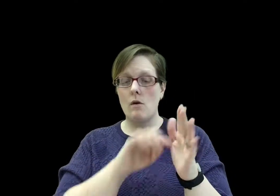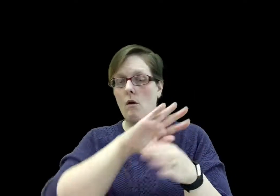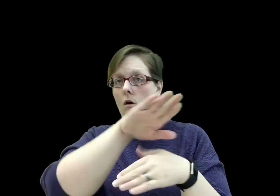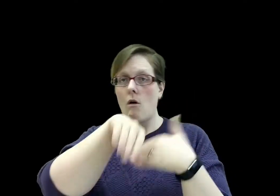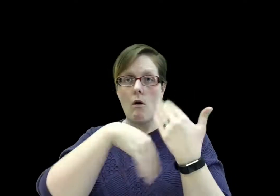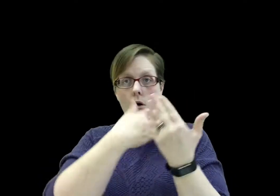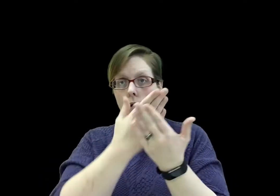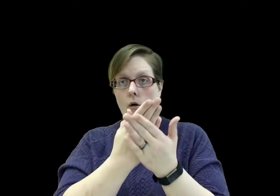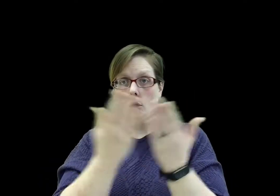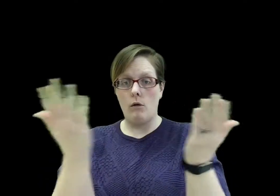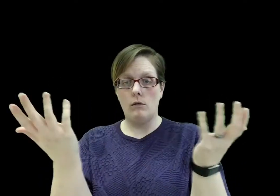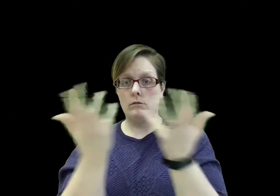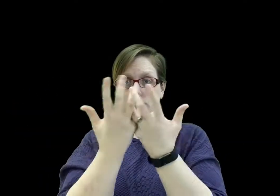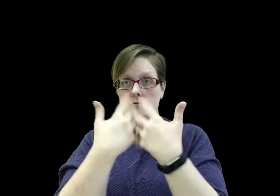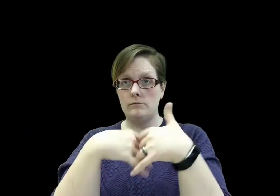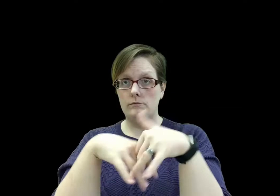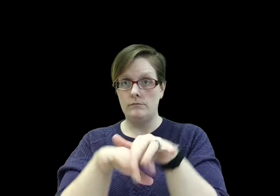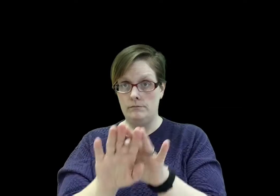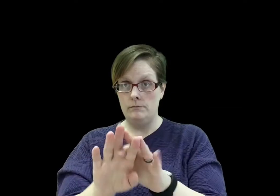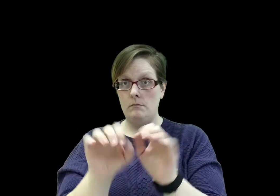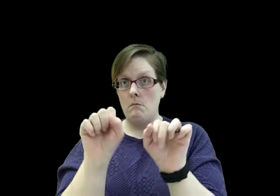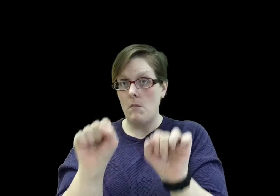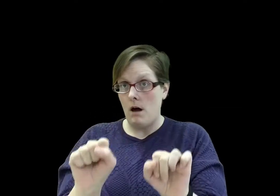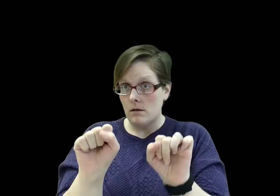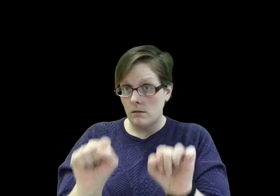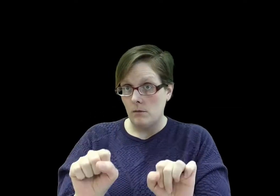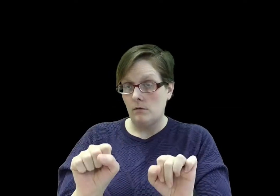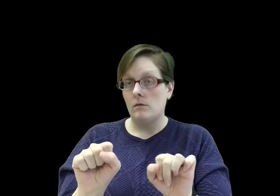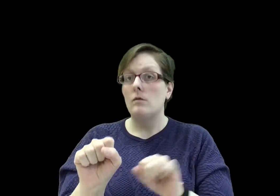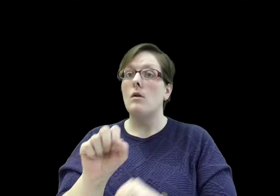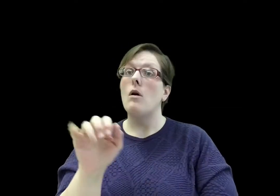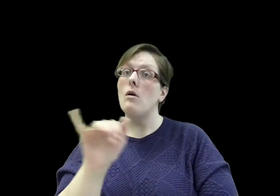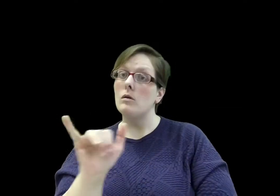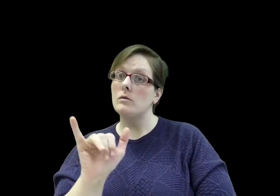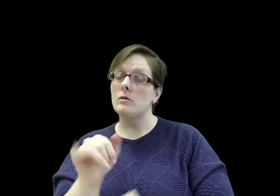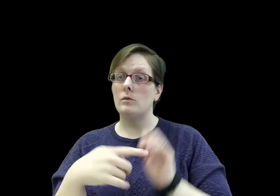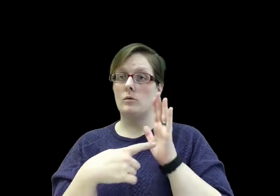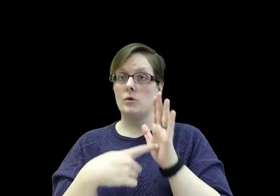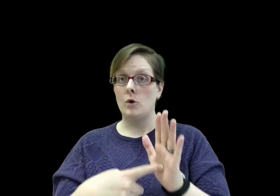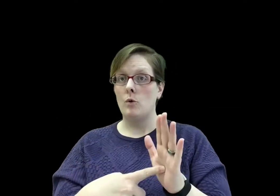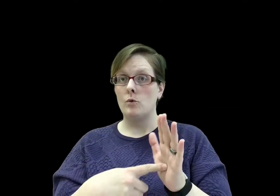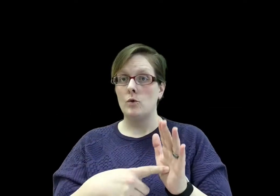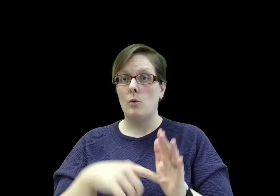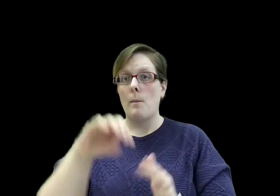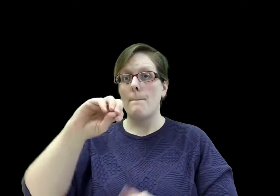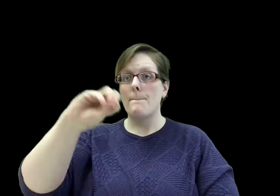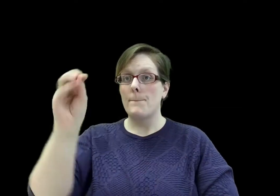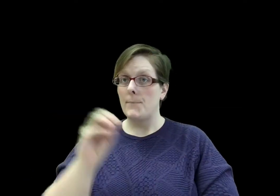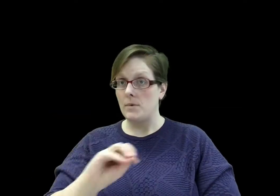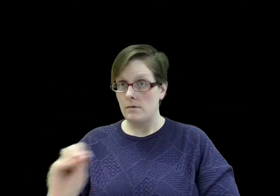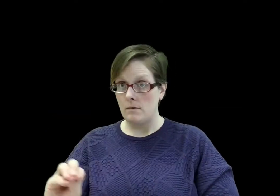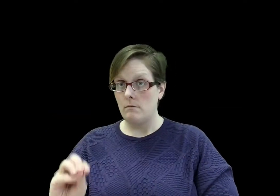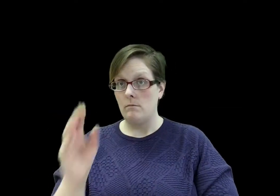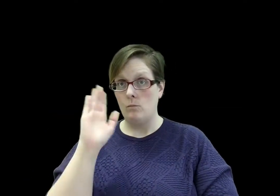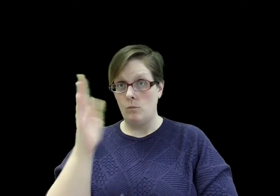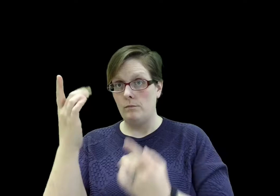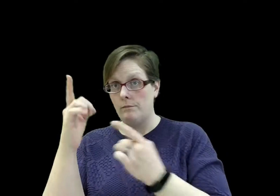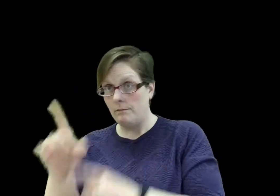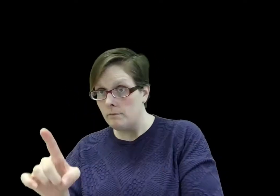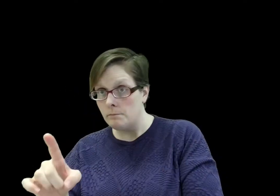You can actually show all the outcomes of the cross-pollination. And you can show the